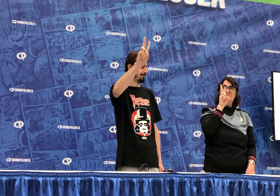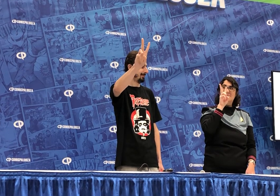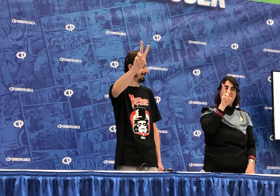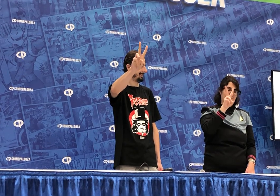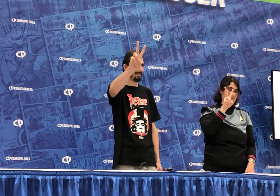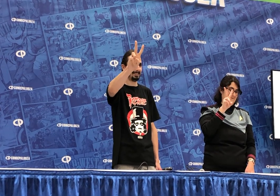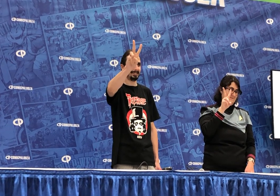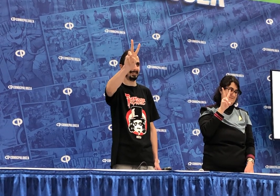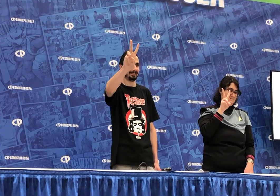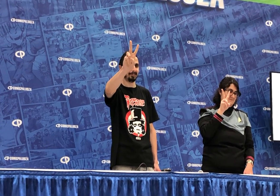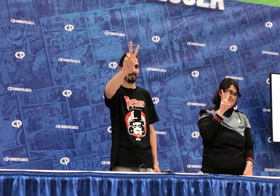V,